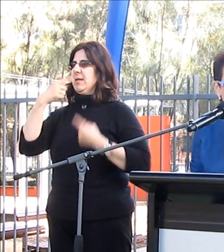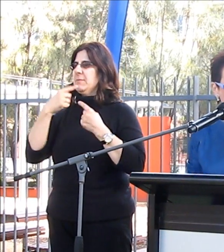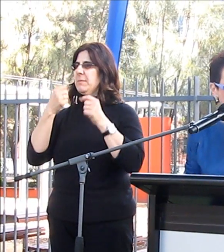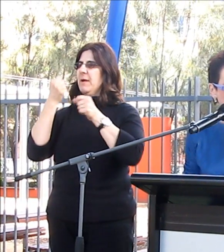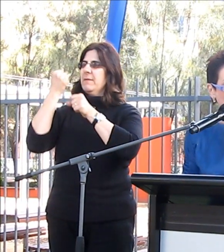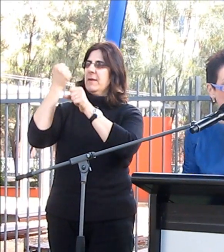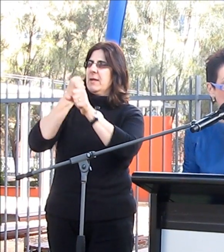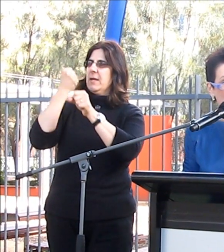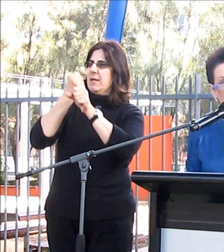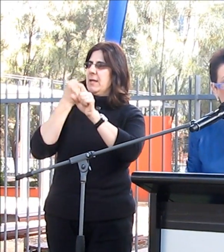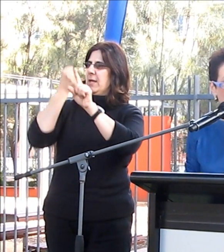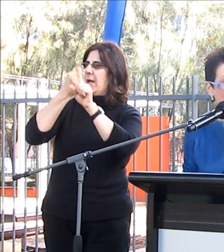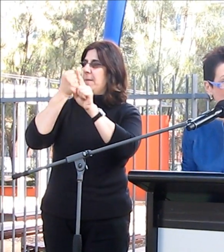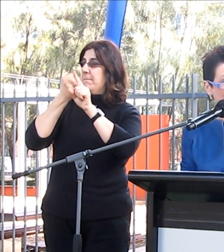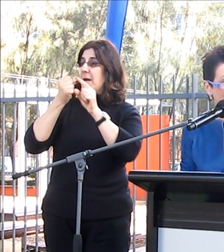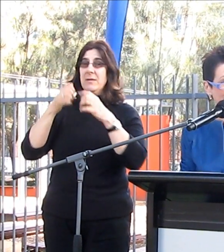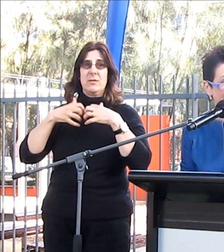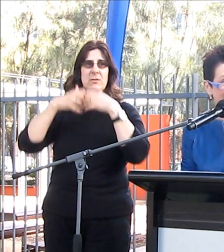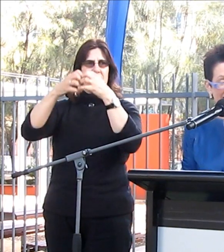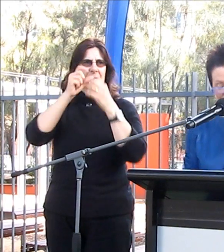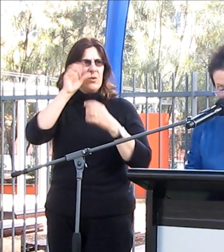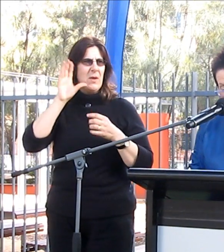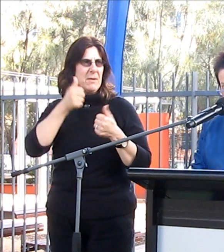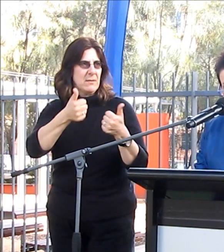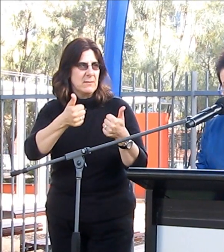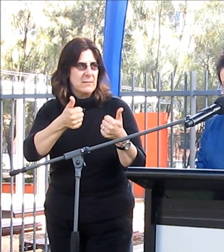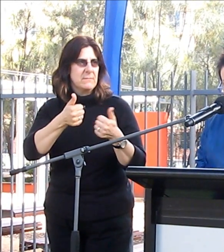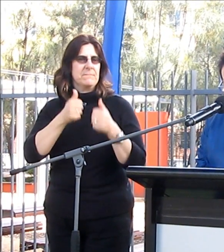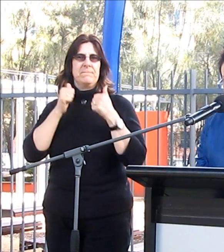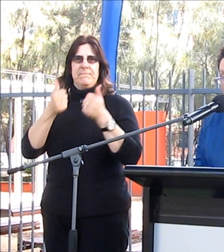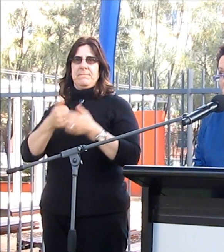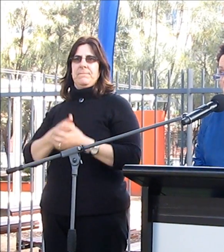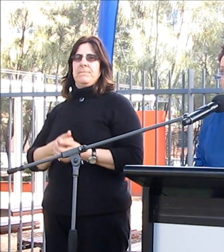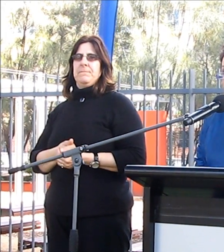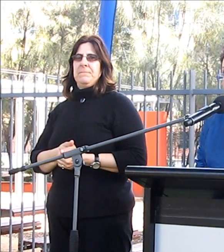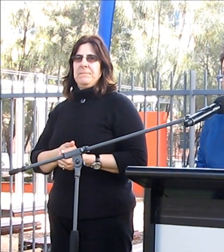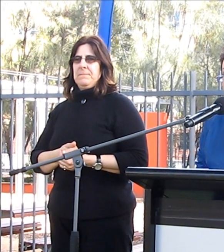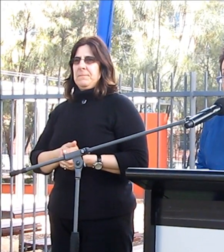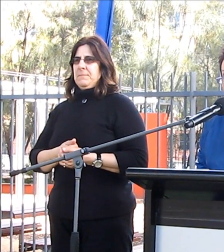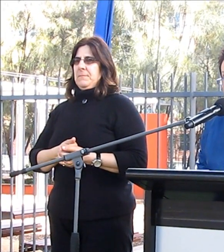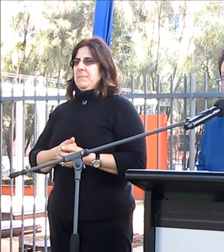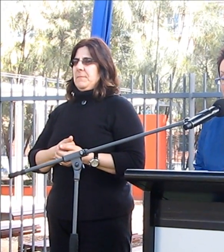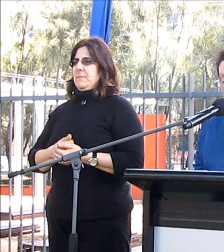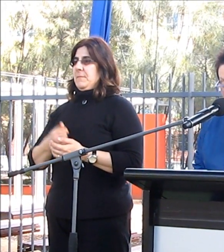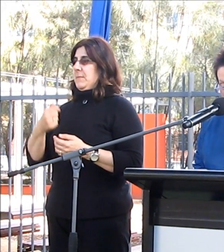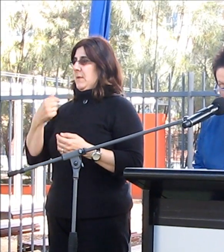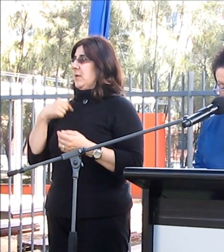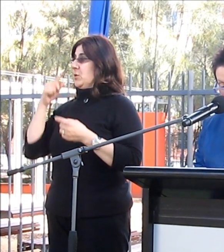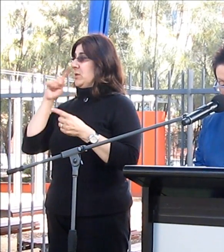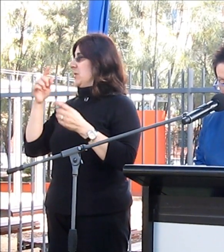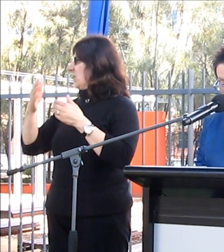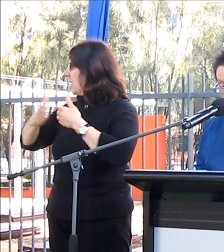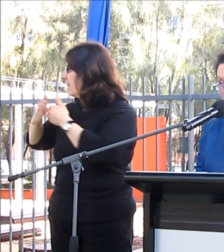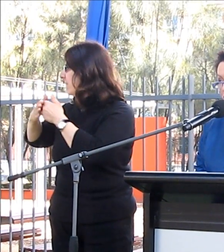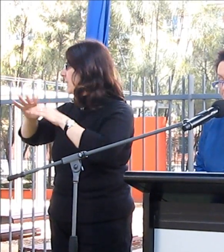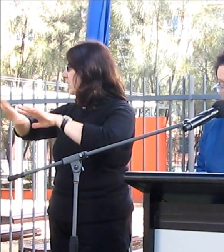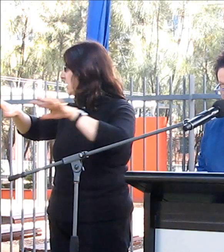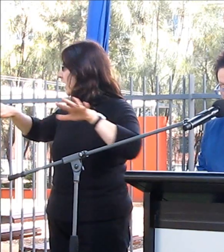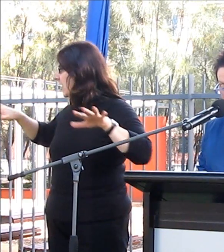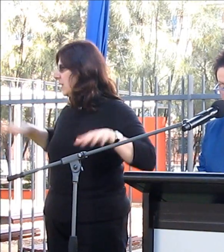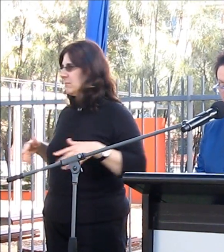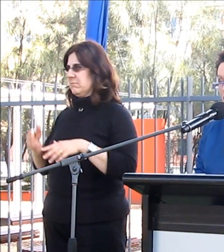and now they're being restored. Can you all hear me? Yep. Other work here, as you can see,